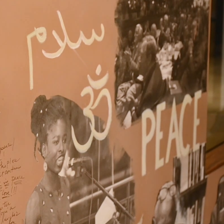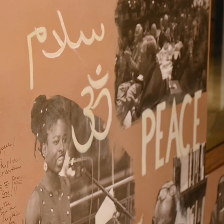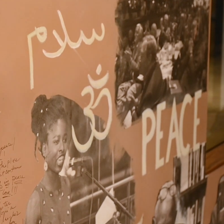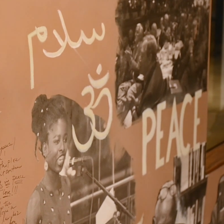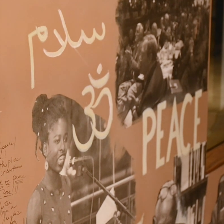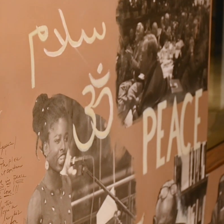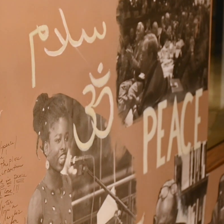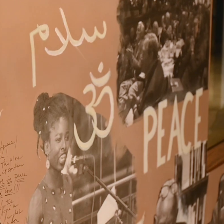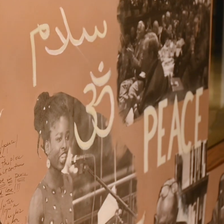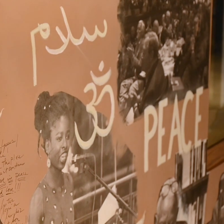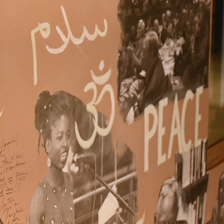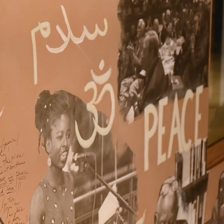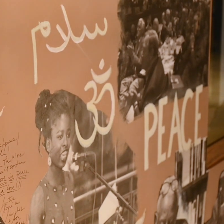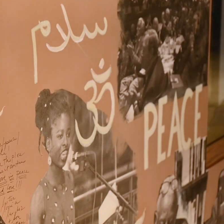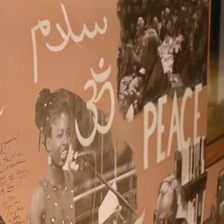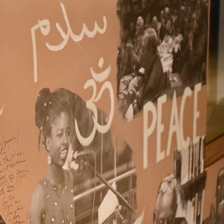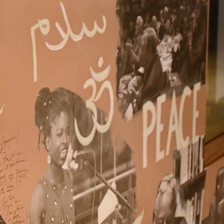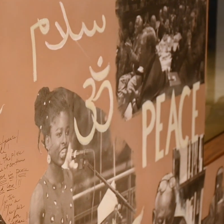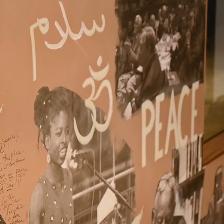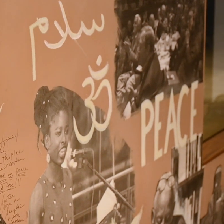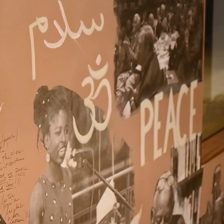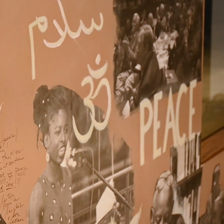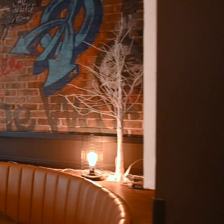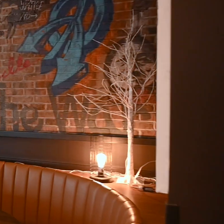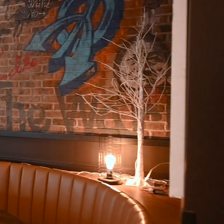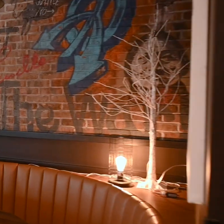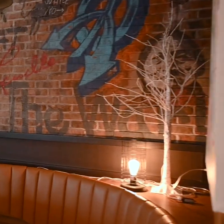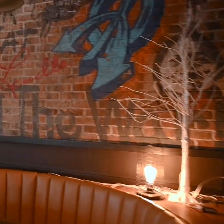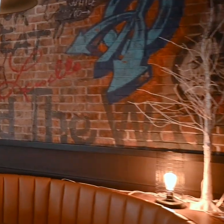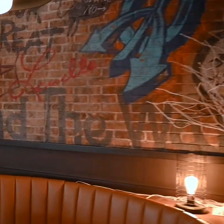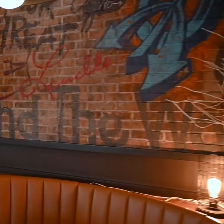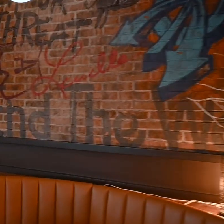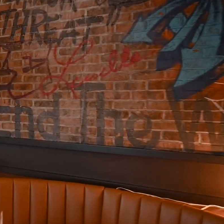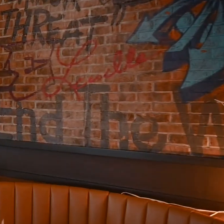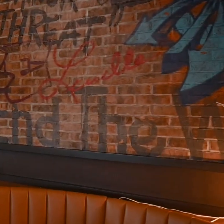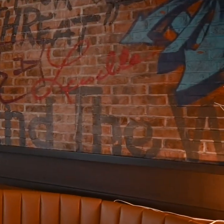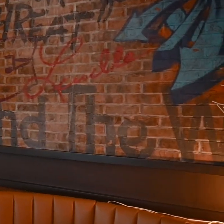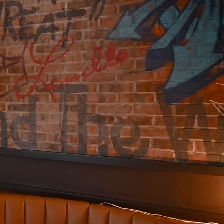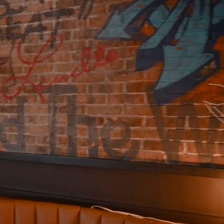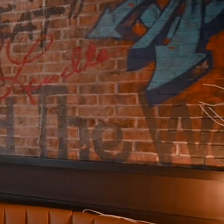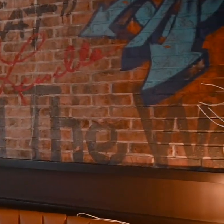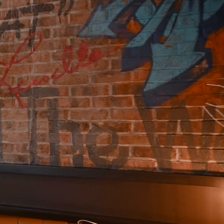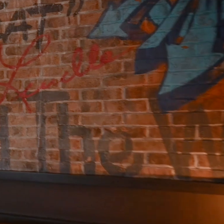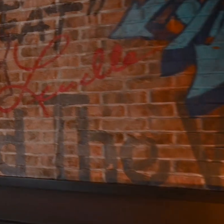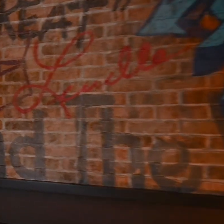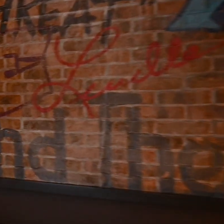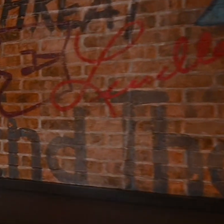Poets, for opening your arms and creating this welcoming space for the celebration of our dynamic young